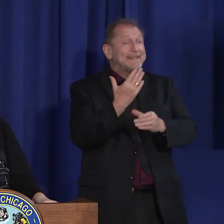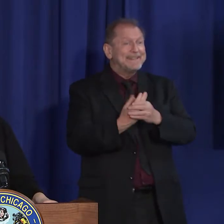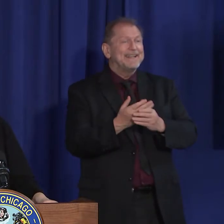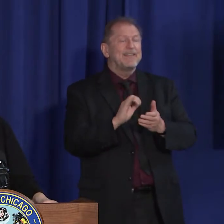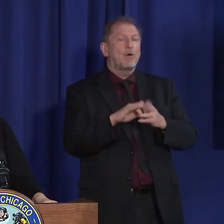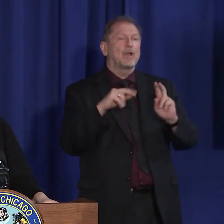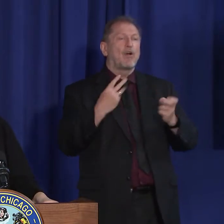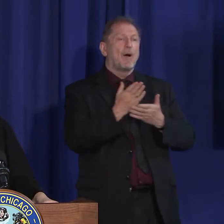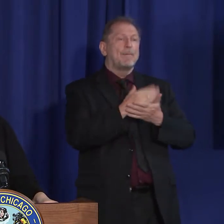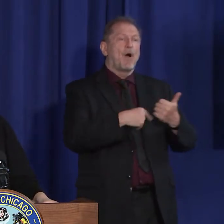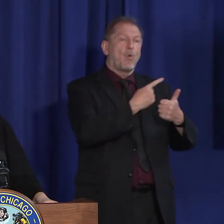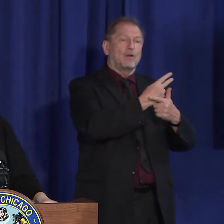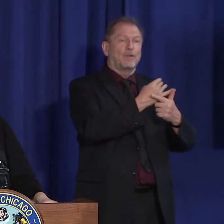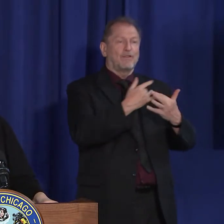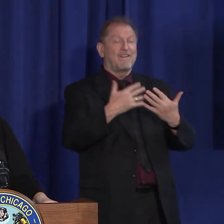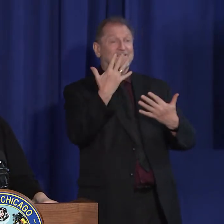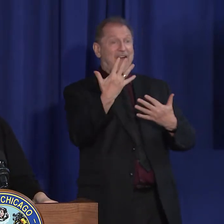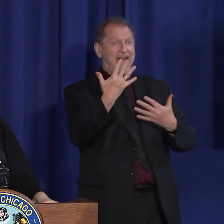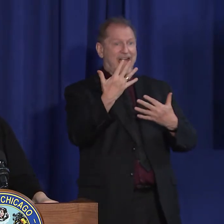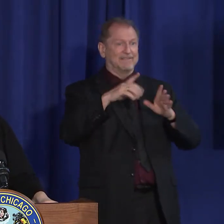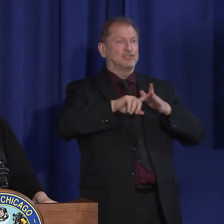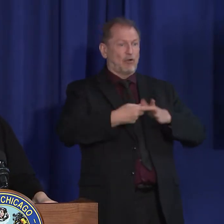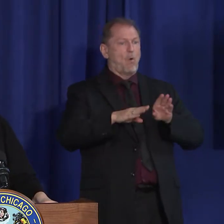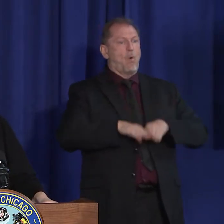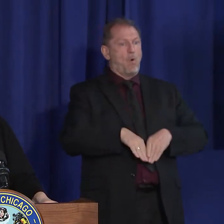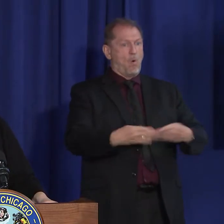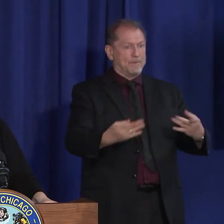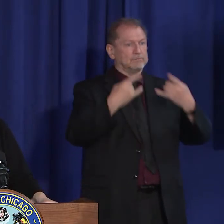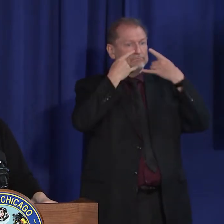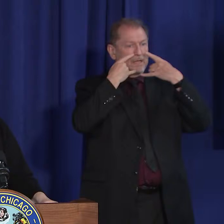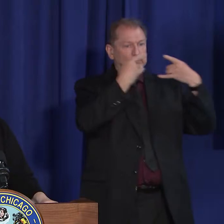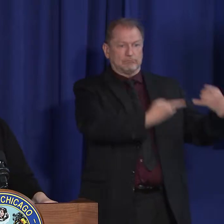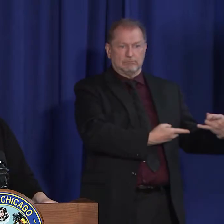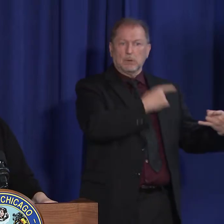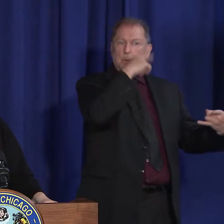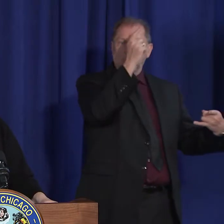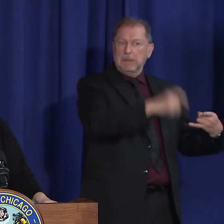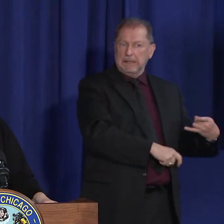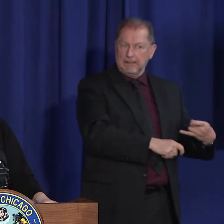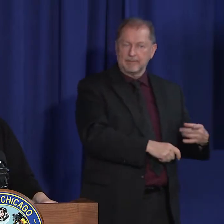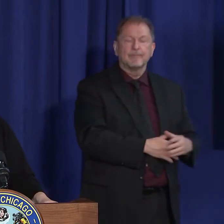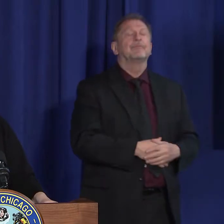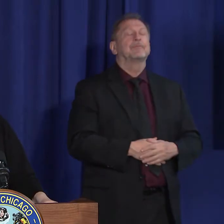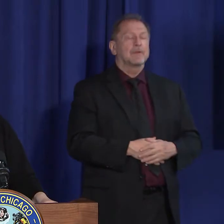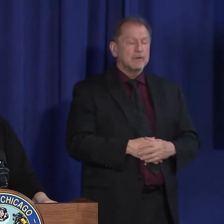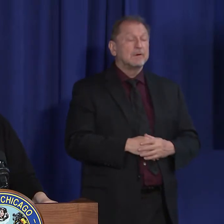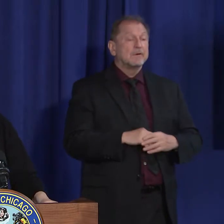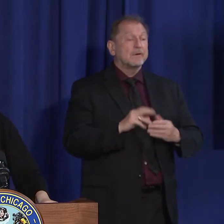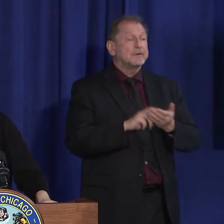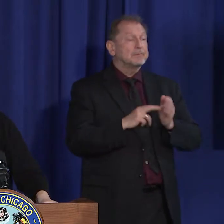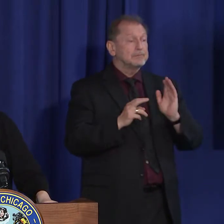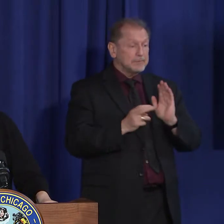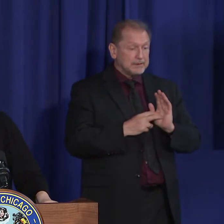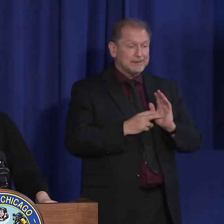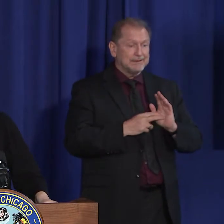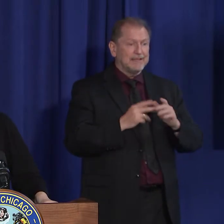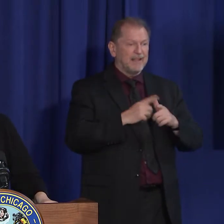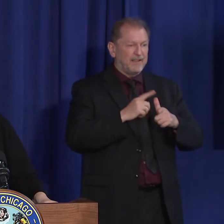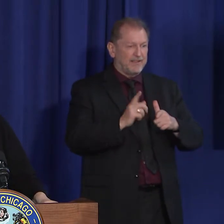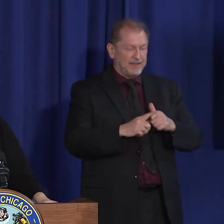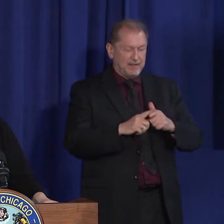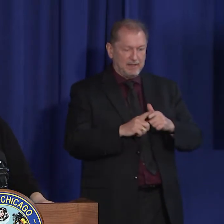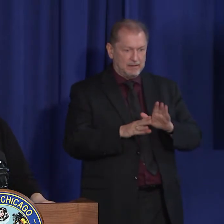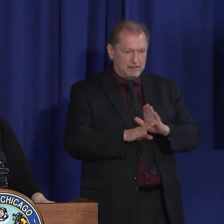before we'd seen variants, we were able to fully reopen. And at that point, you know, in the same way that we got a little bit of flack